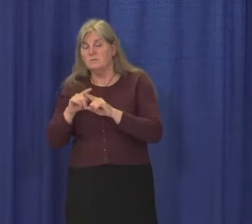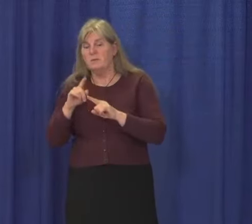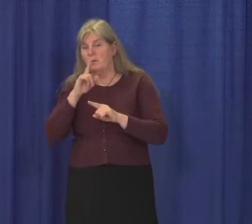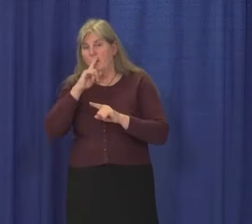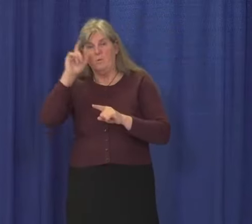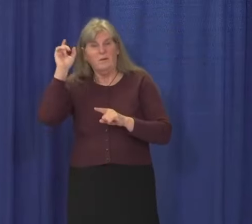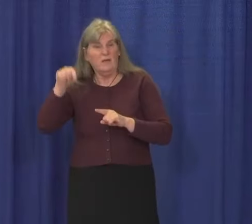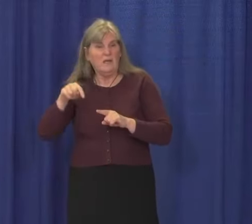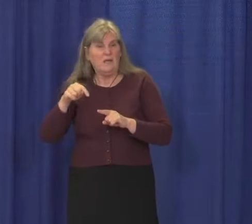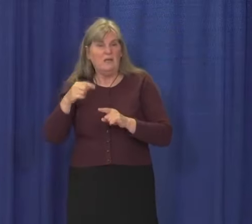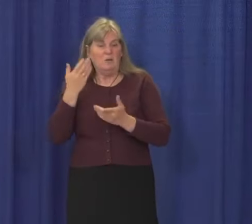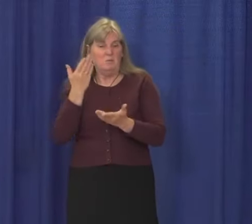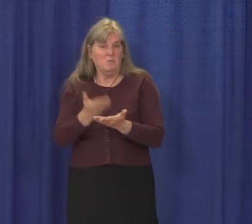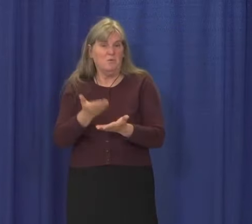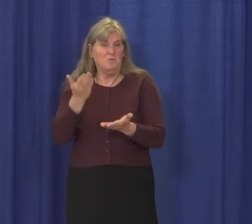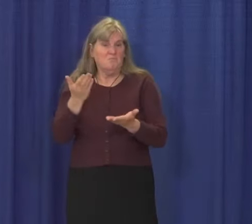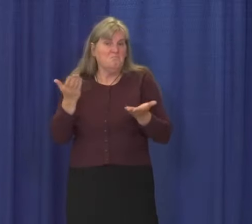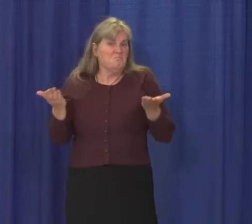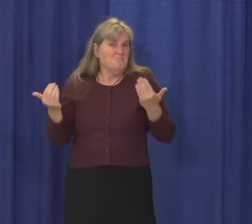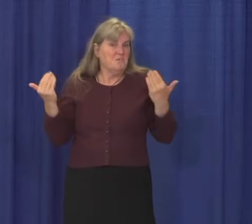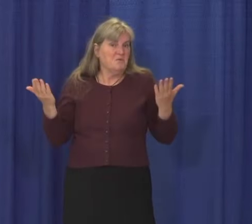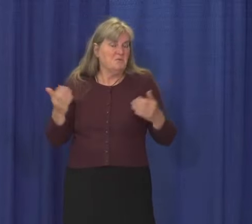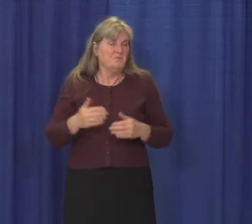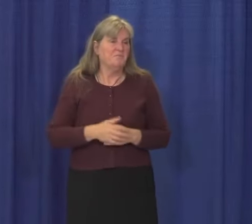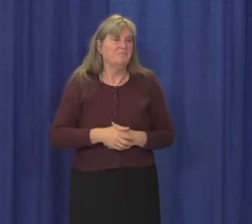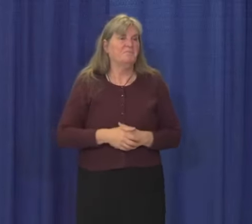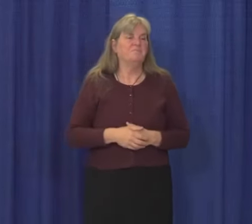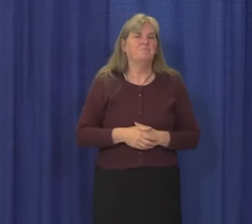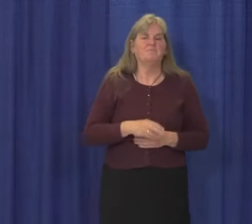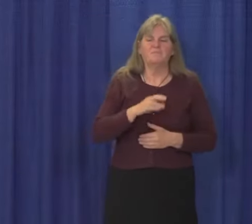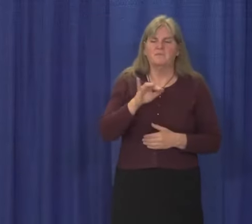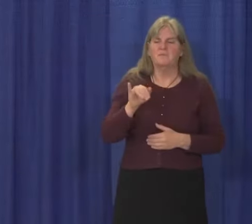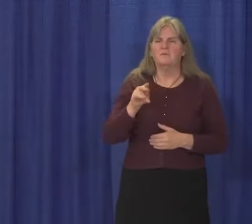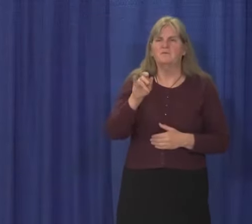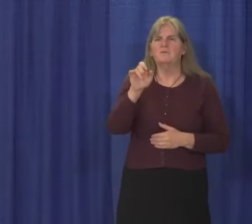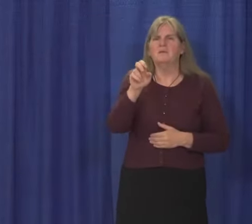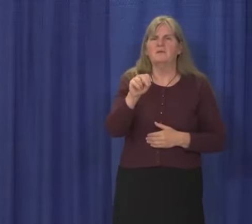Thank you. We'll move now to Julian, CBC.